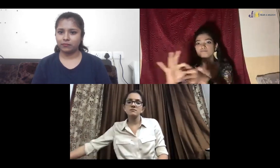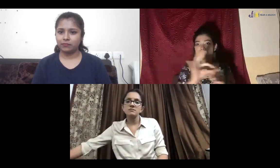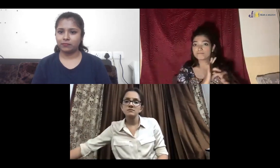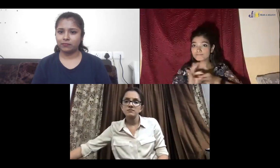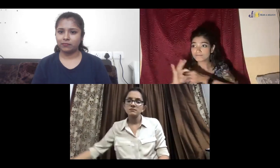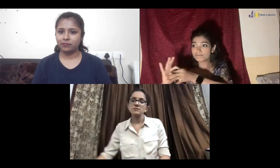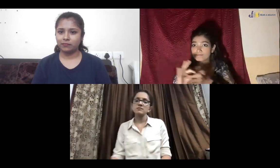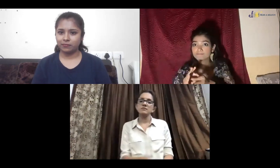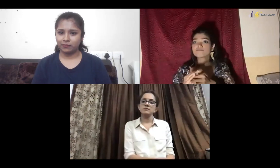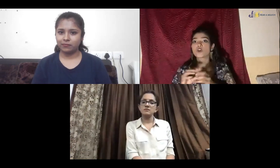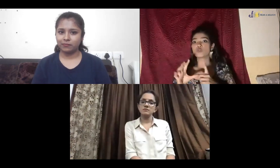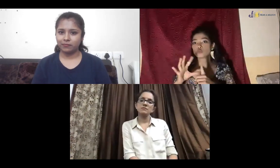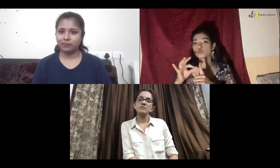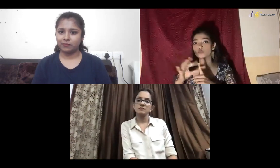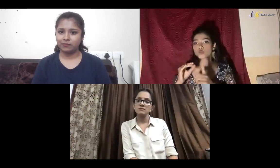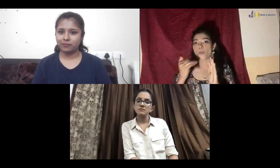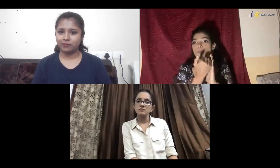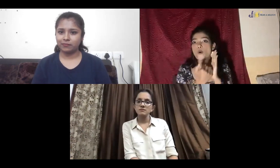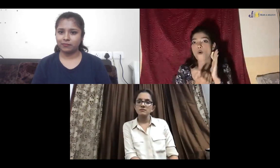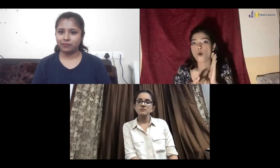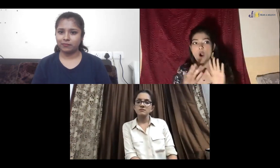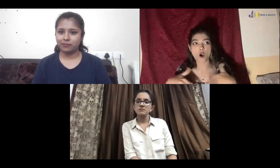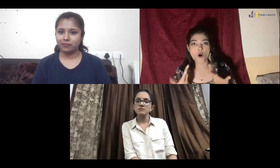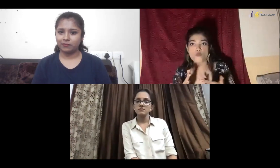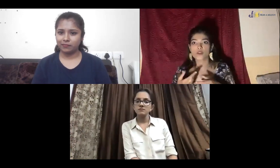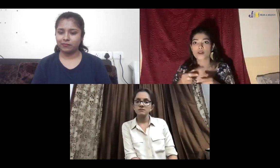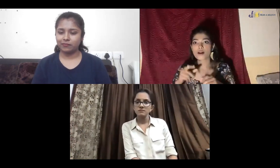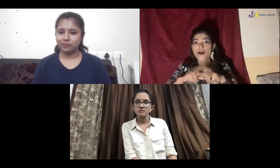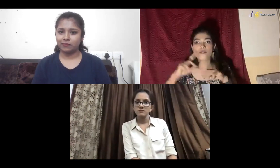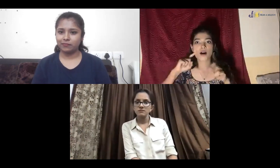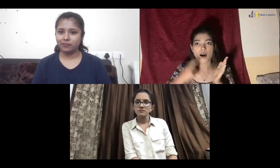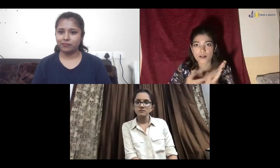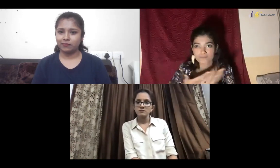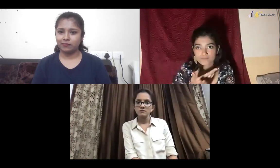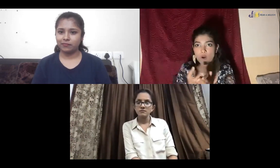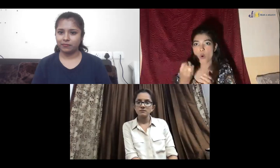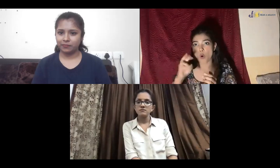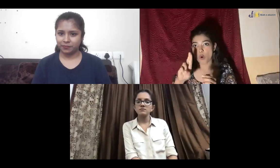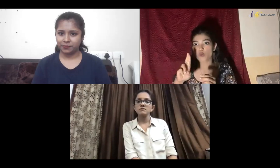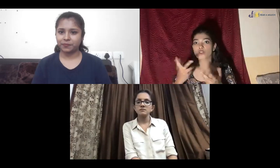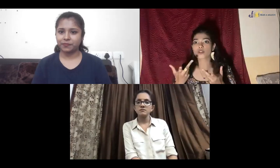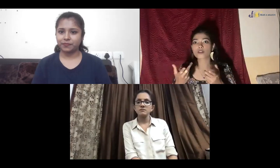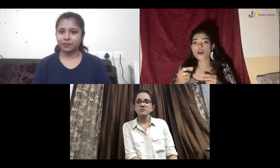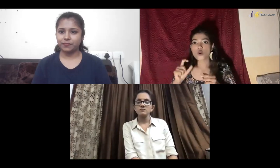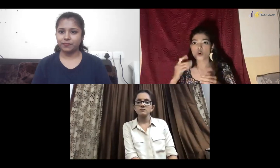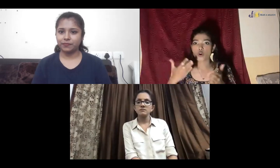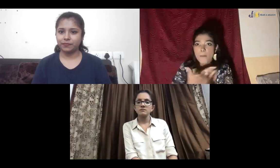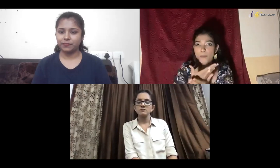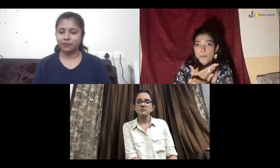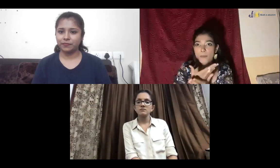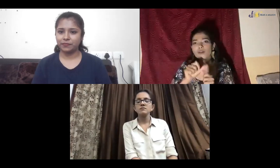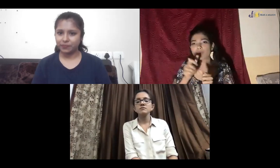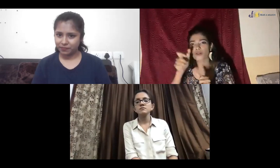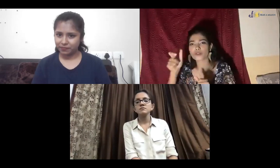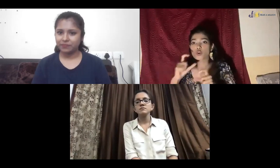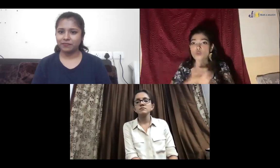hold that person. I mean, can catch that person red-handed. So we have to make a plan. You can, or maybe you can